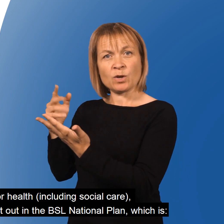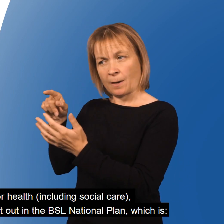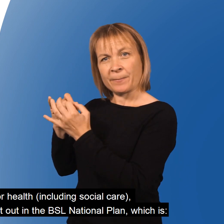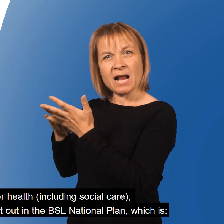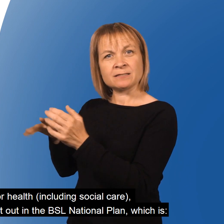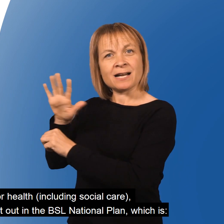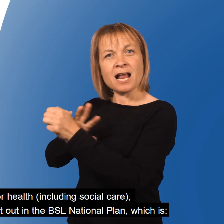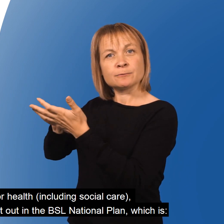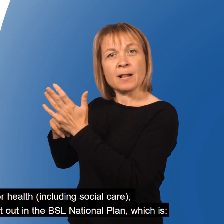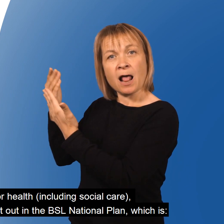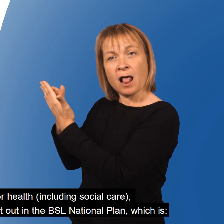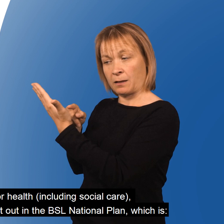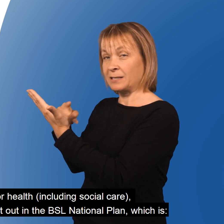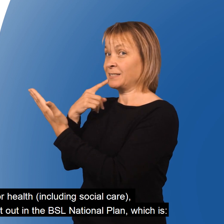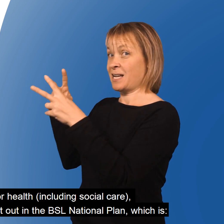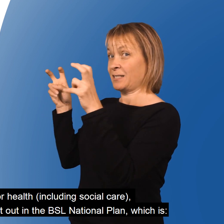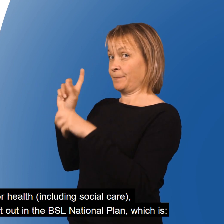in the BSL National Plan, which is